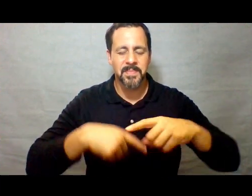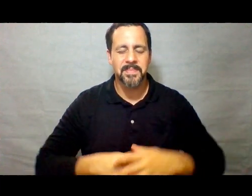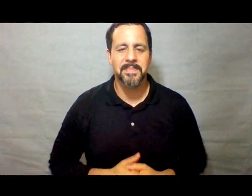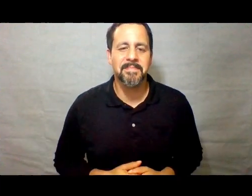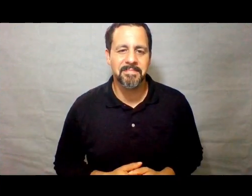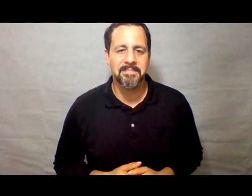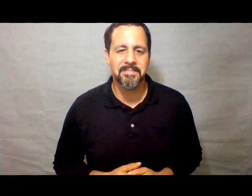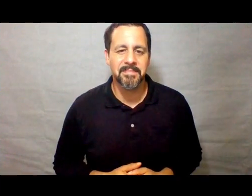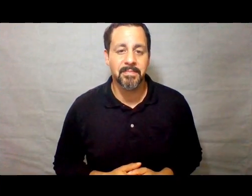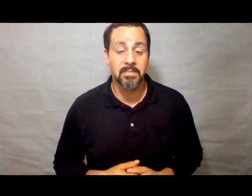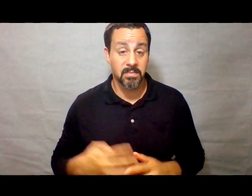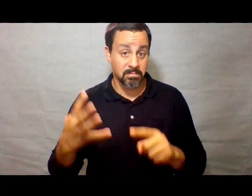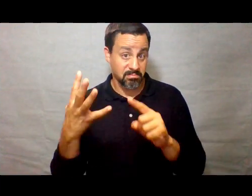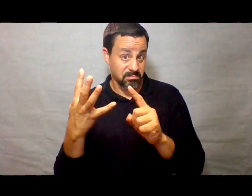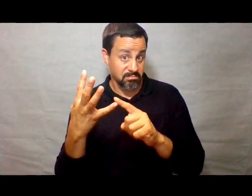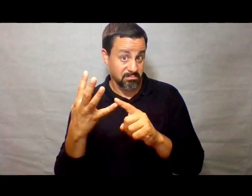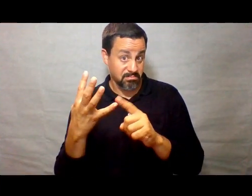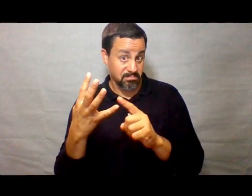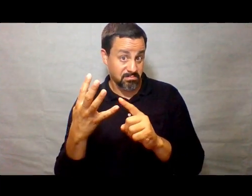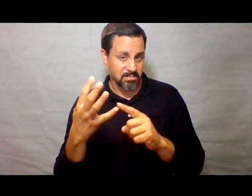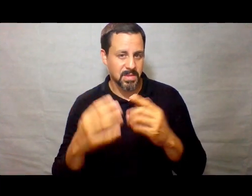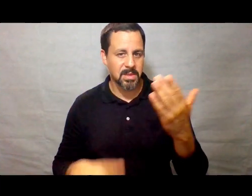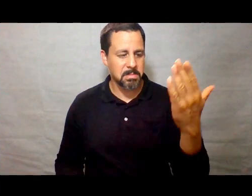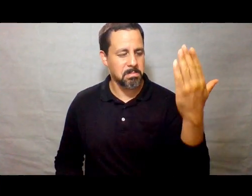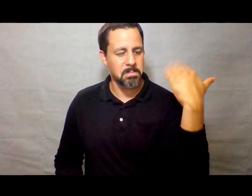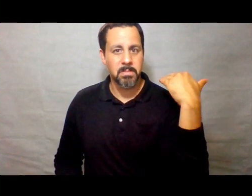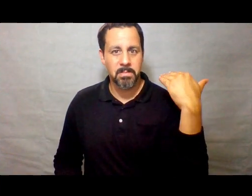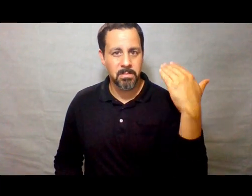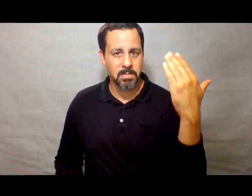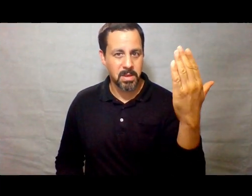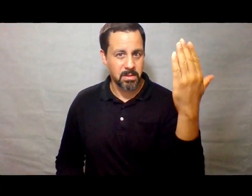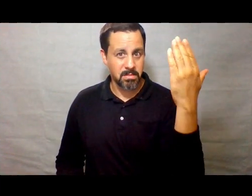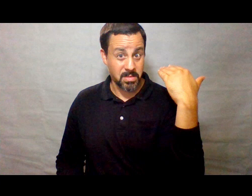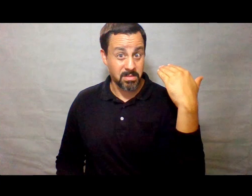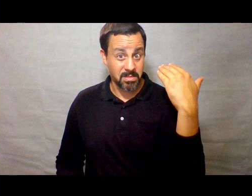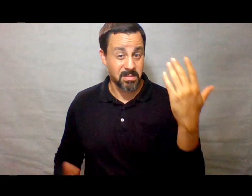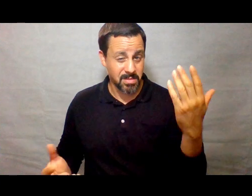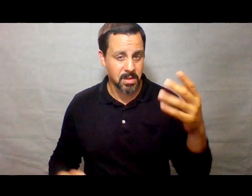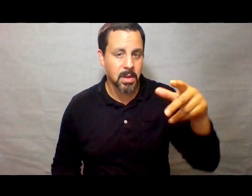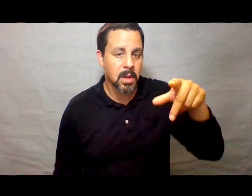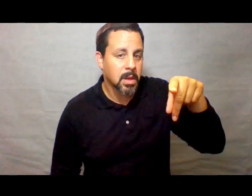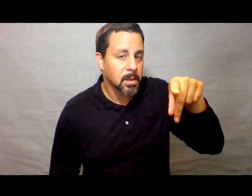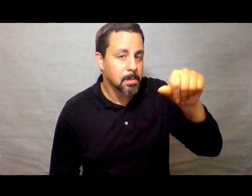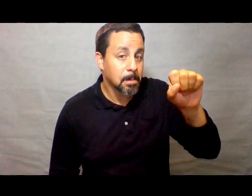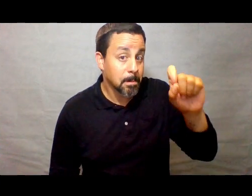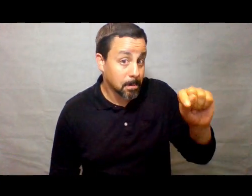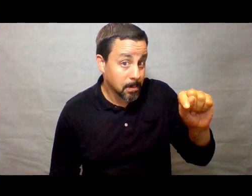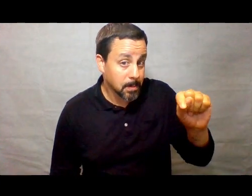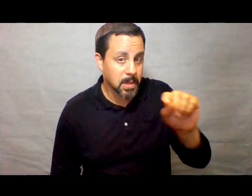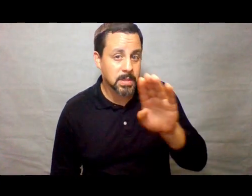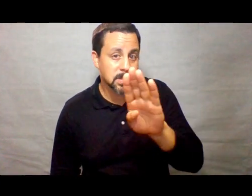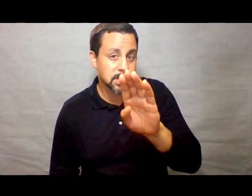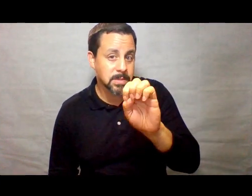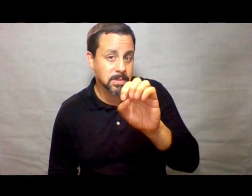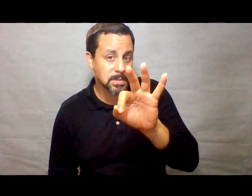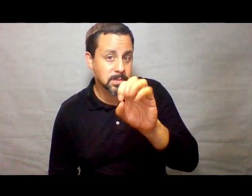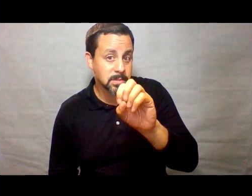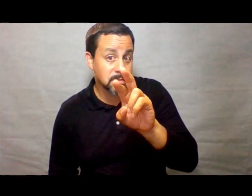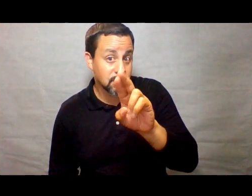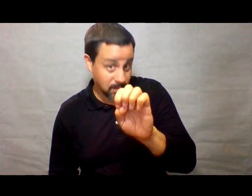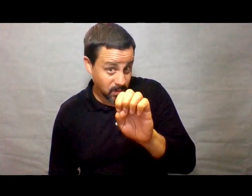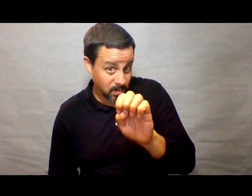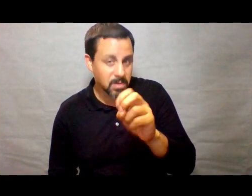both the same signs. The fourth one is before. Before. So it